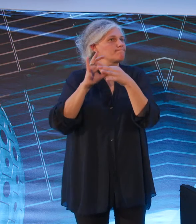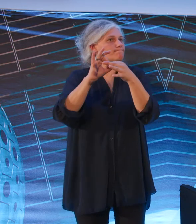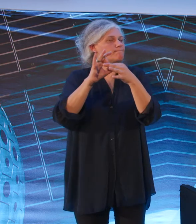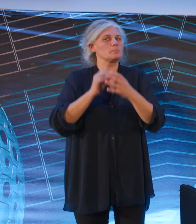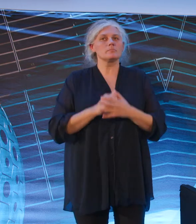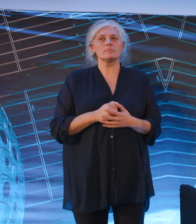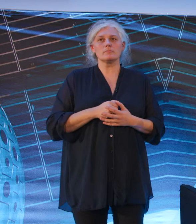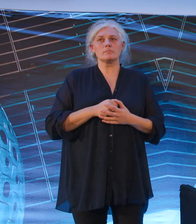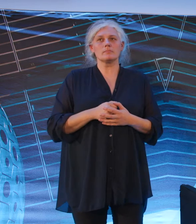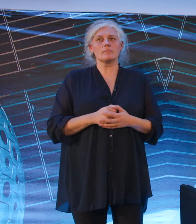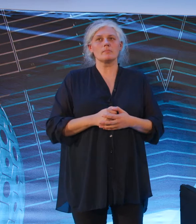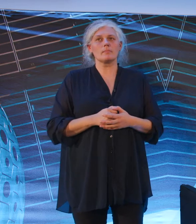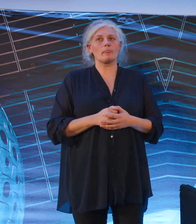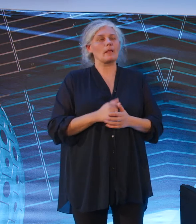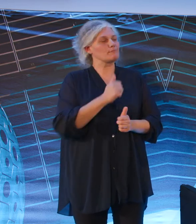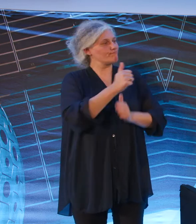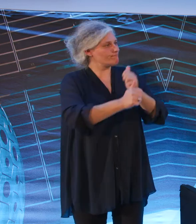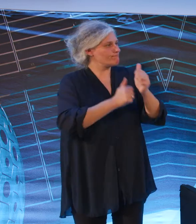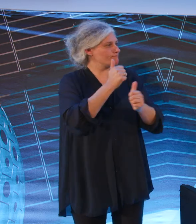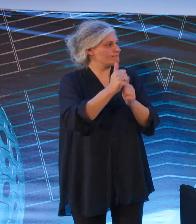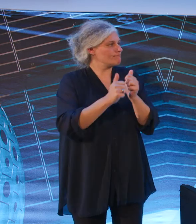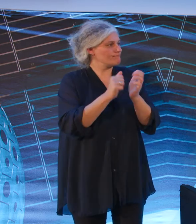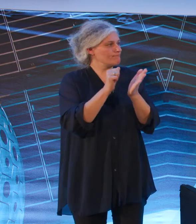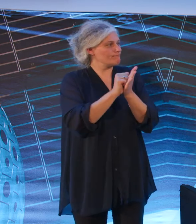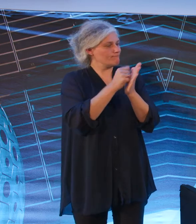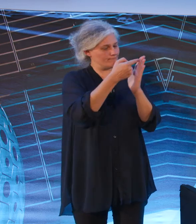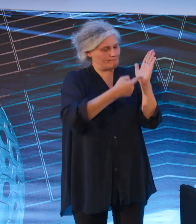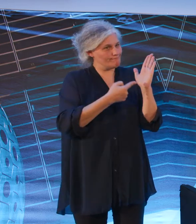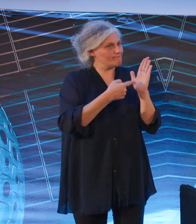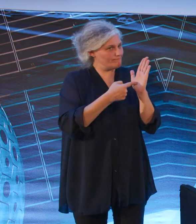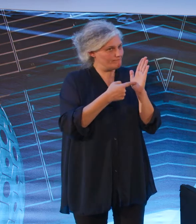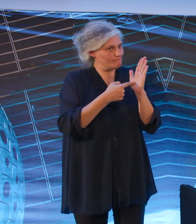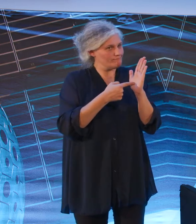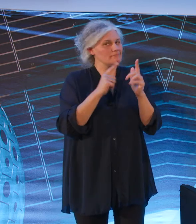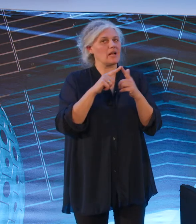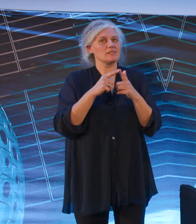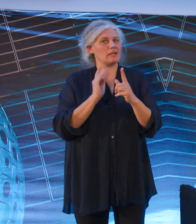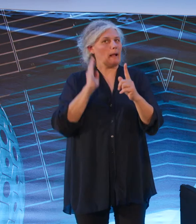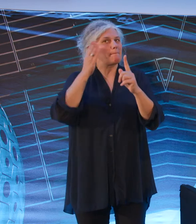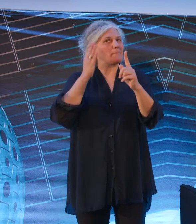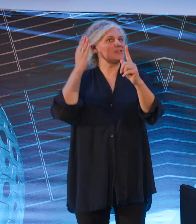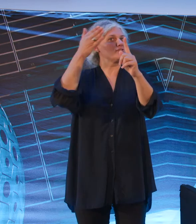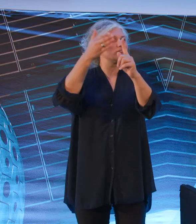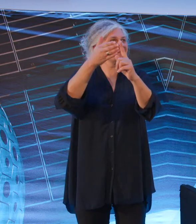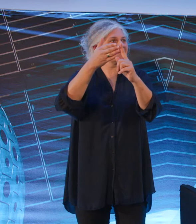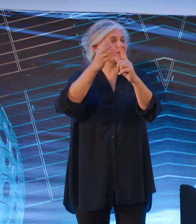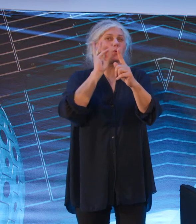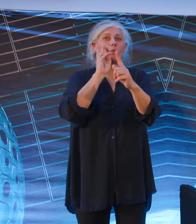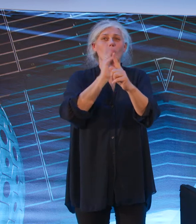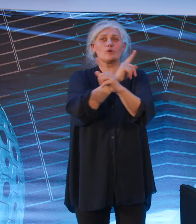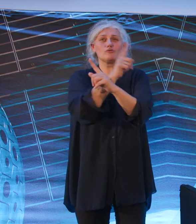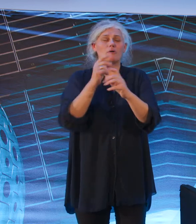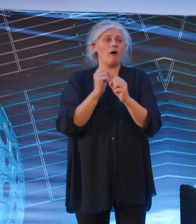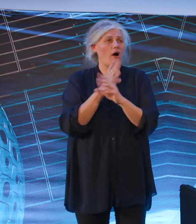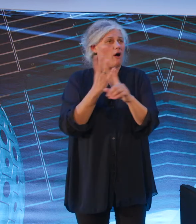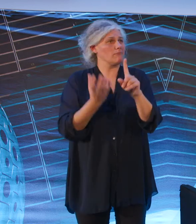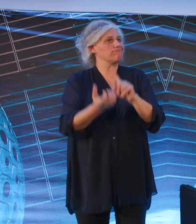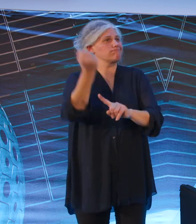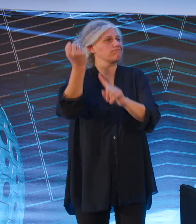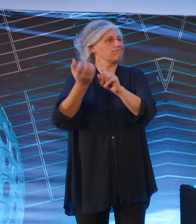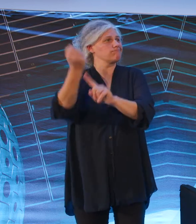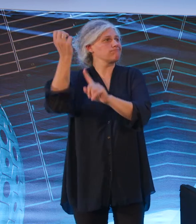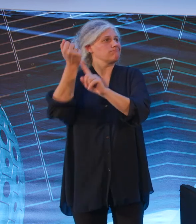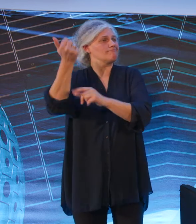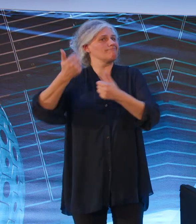So congratulations on the document, congratulations on the ambition, and we wish you every success in